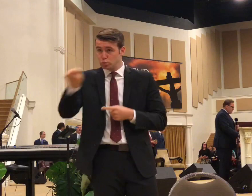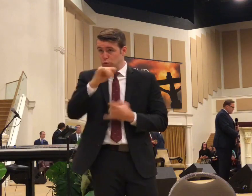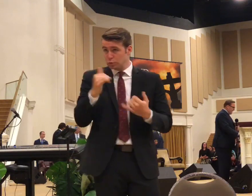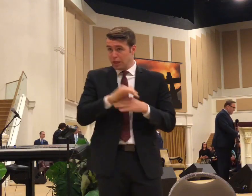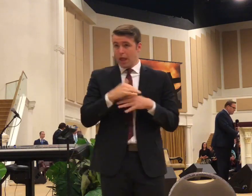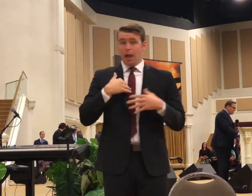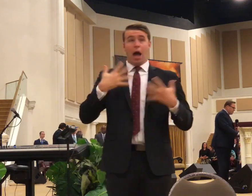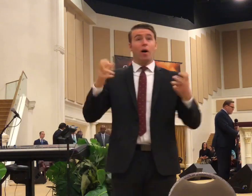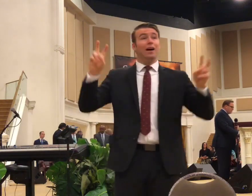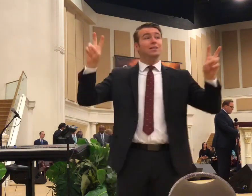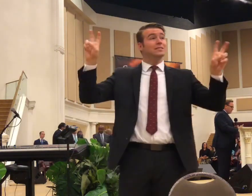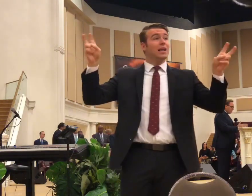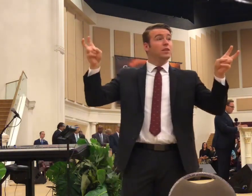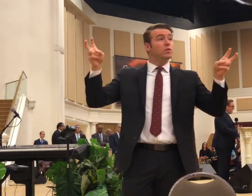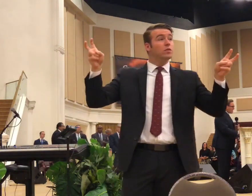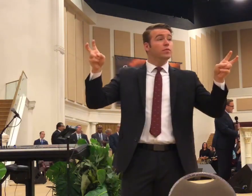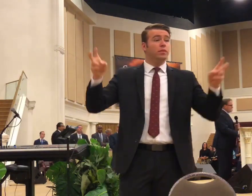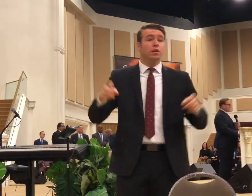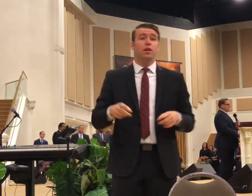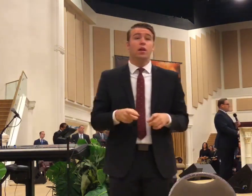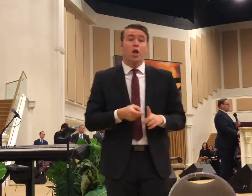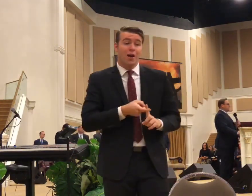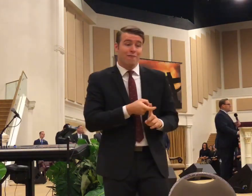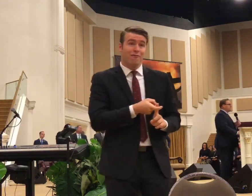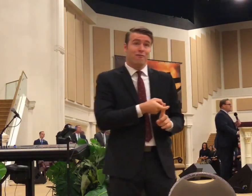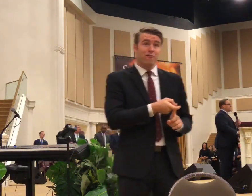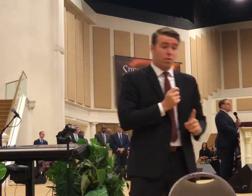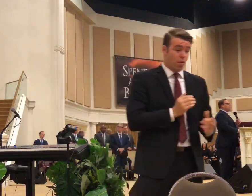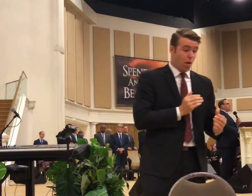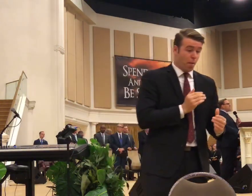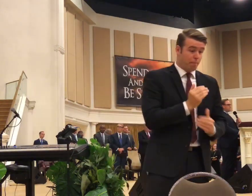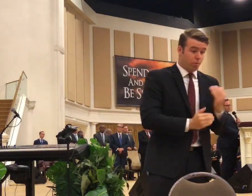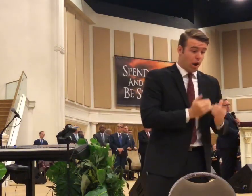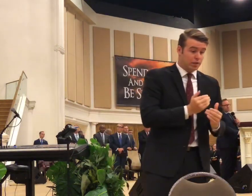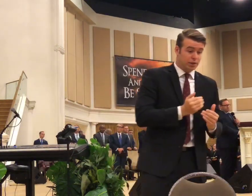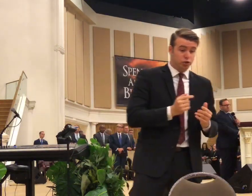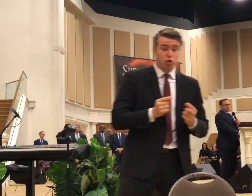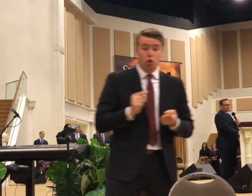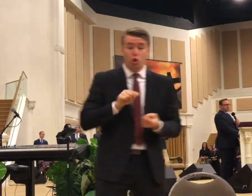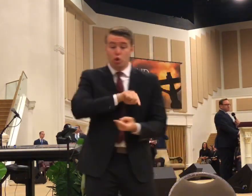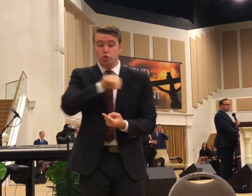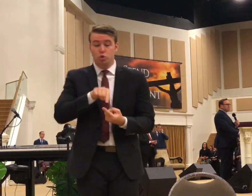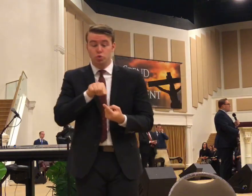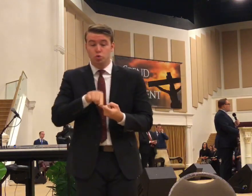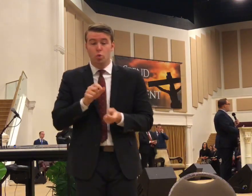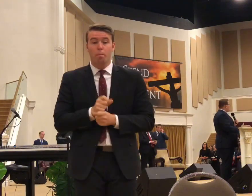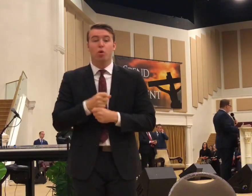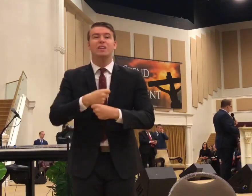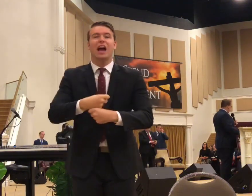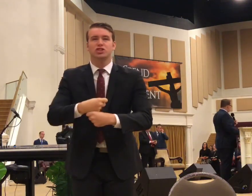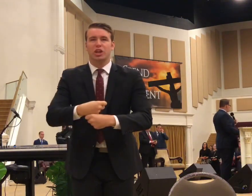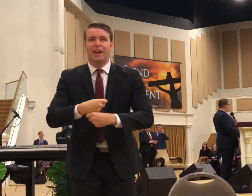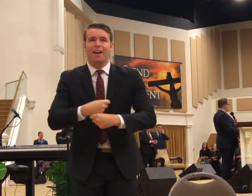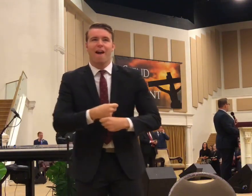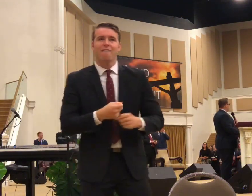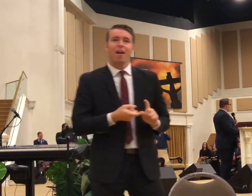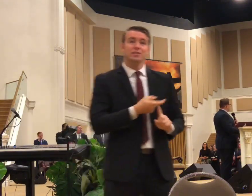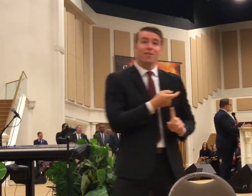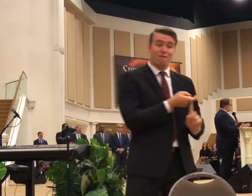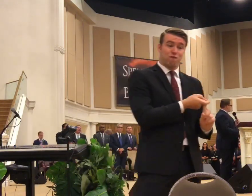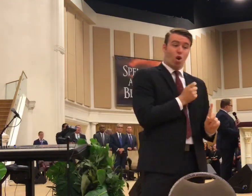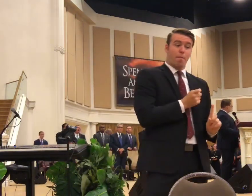want to give this title, From Process to Production. From